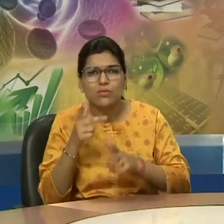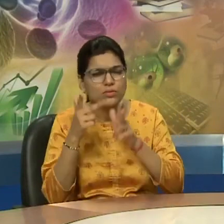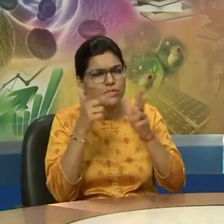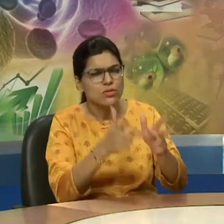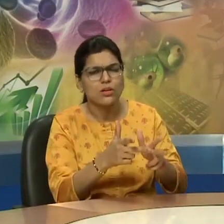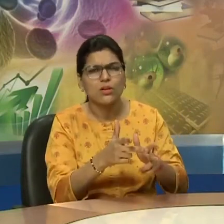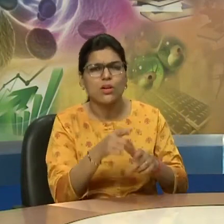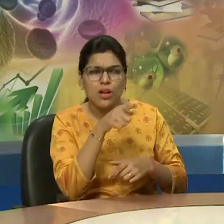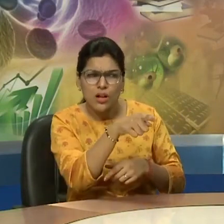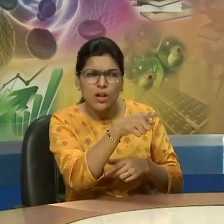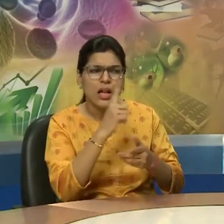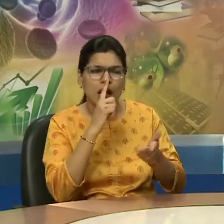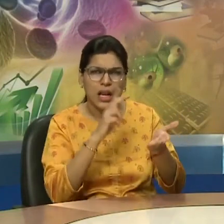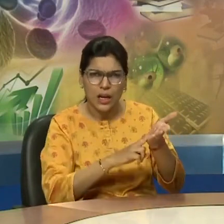circumstances.